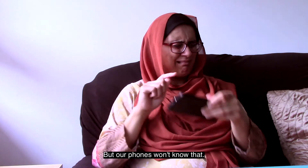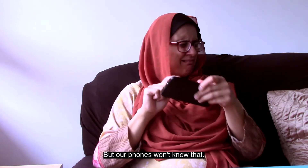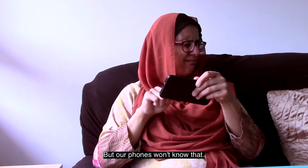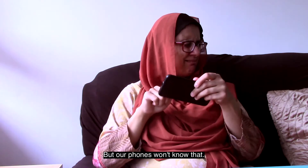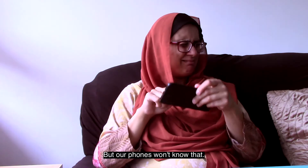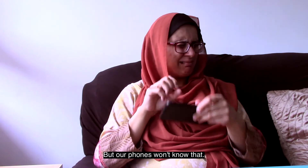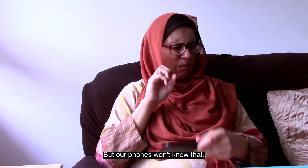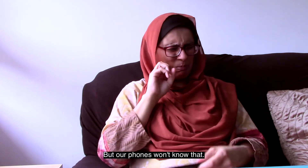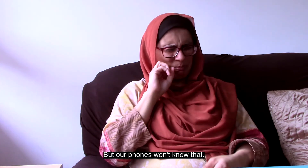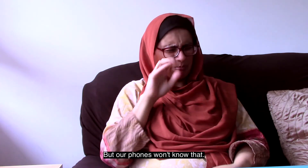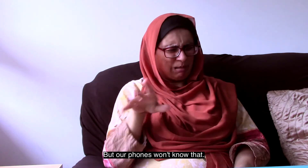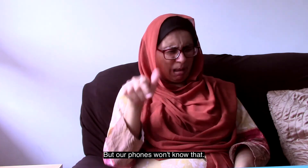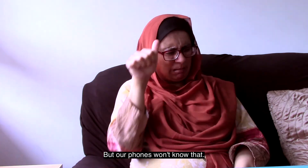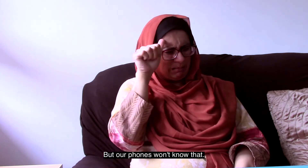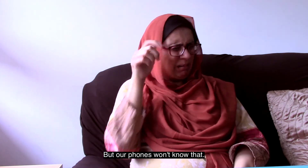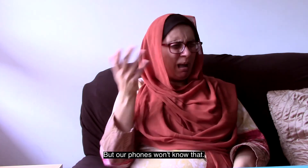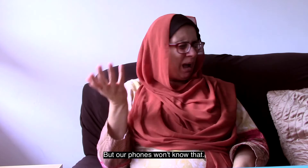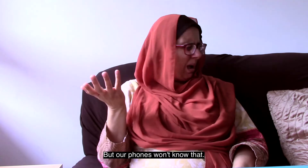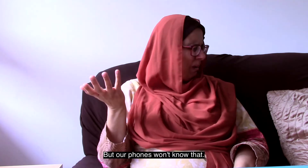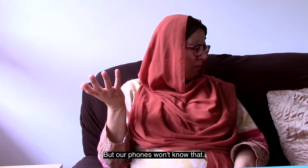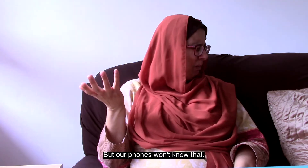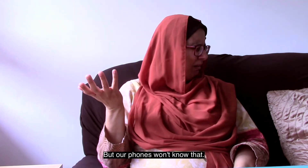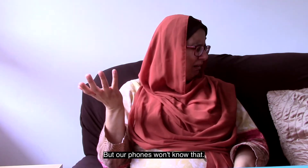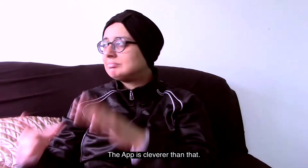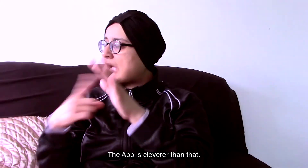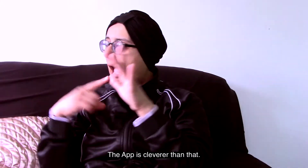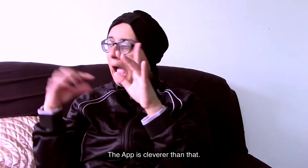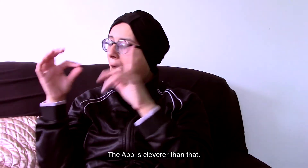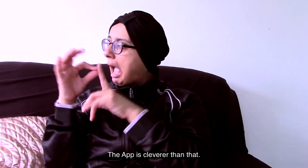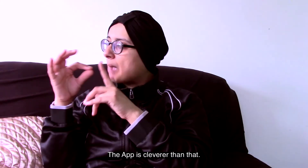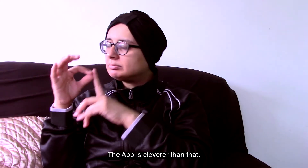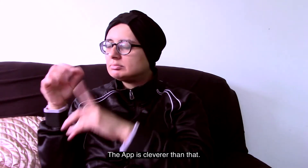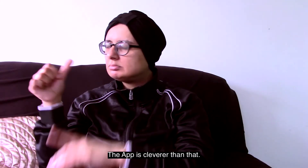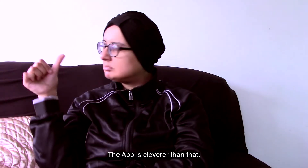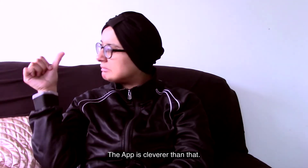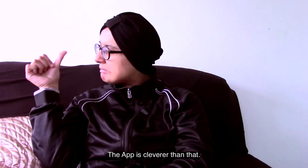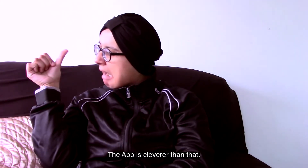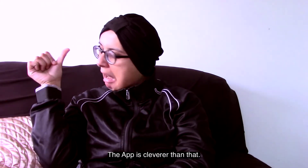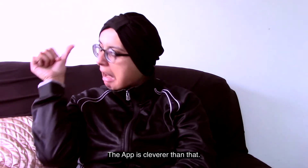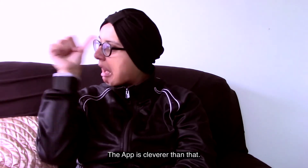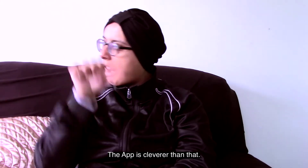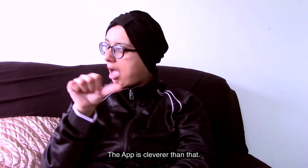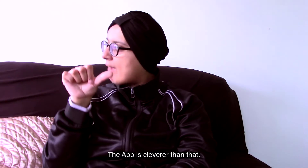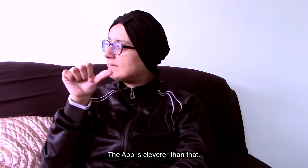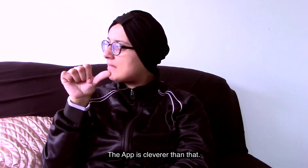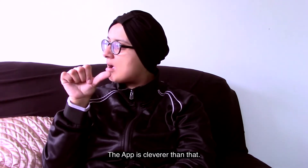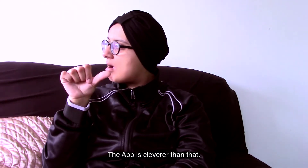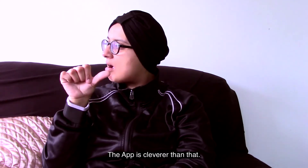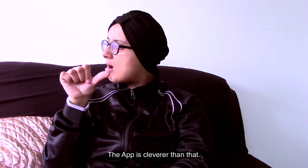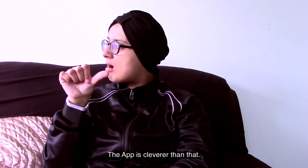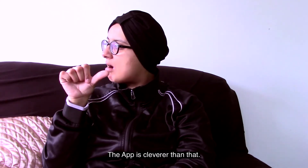But our phones won't know that. The app is cleverer than that.